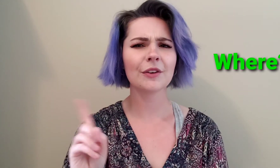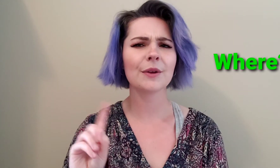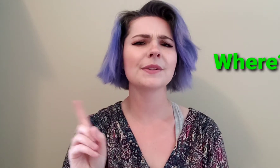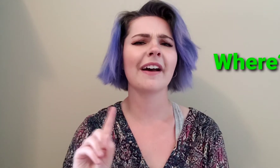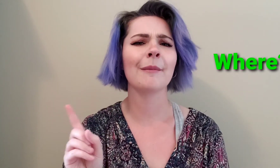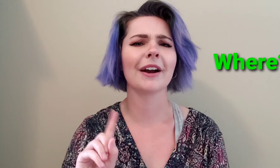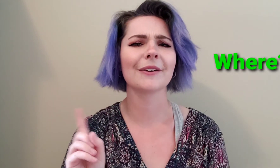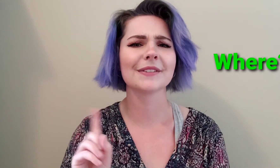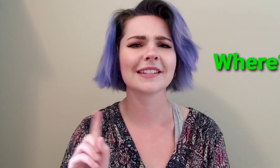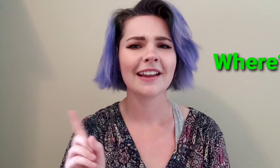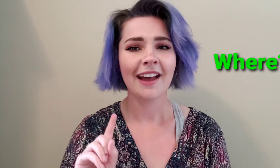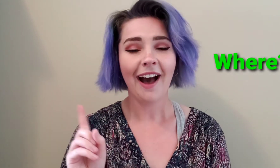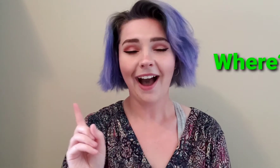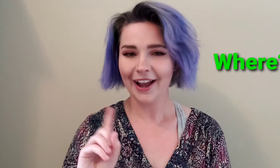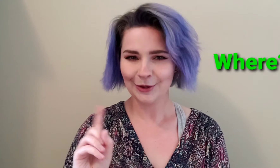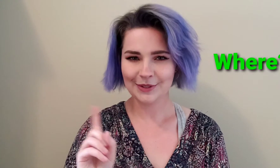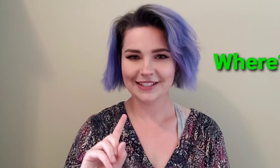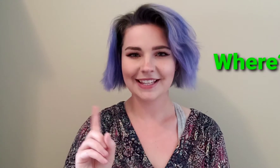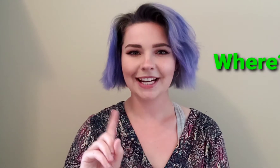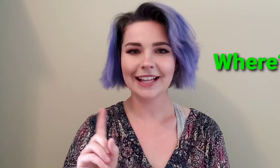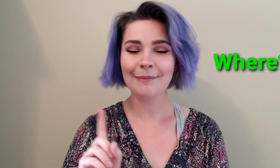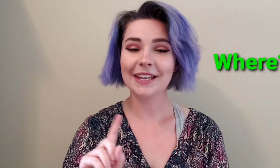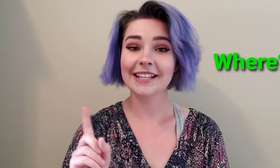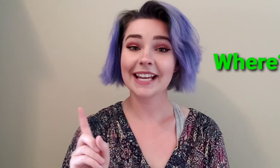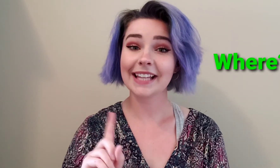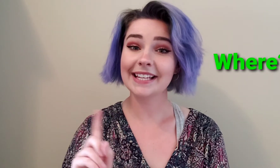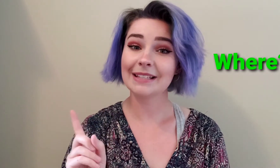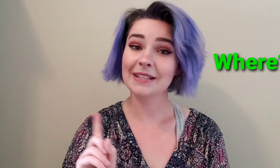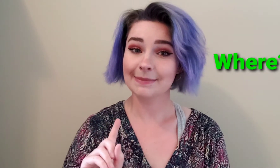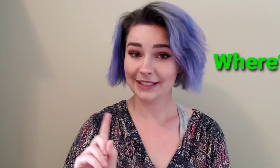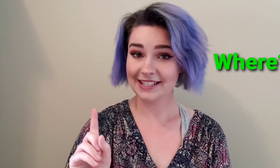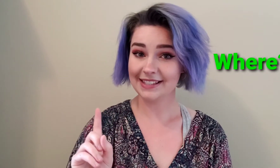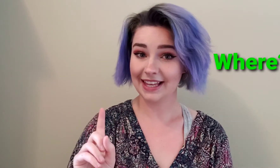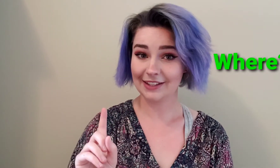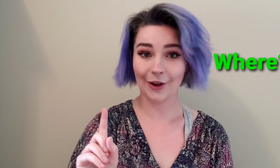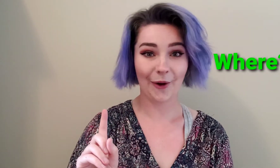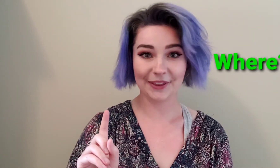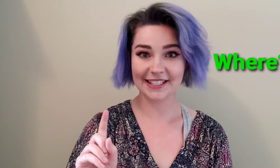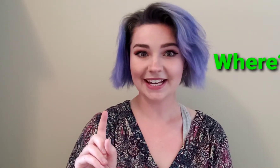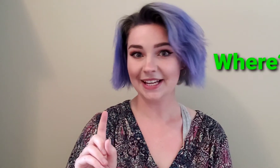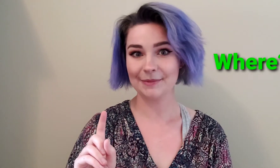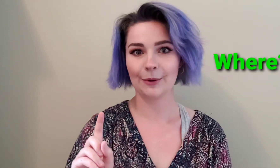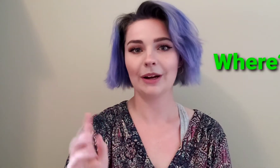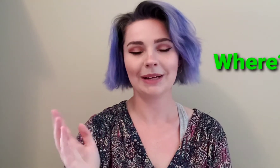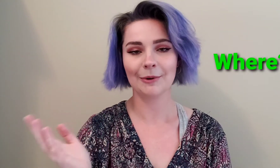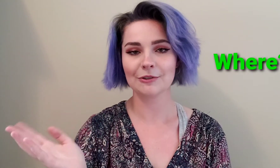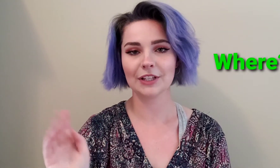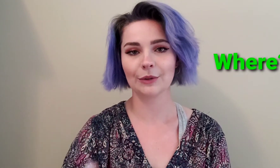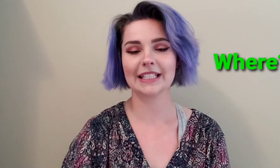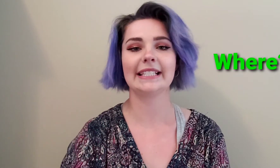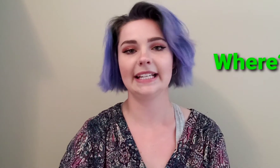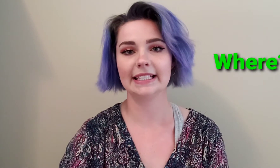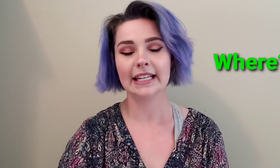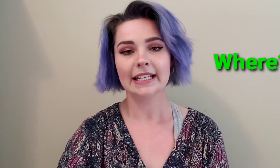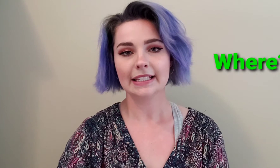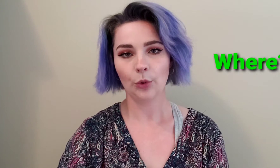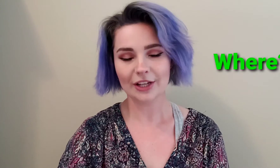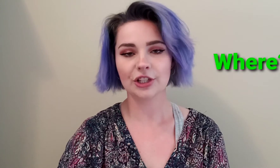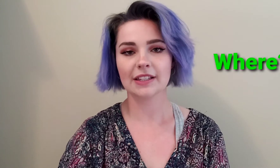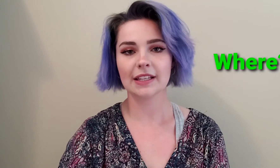those eyebrows. I use this sign a lot because I like to misplace things all the time. So one of my most frequently signed questions